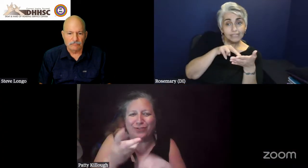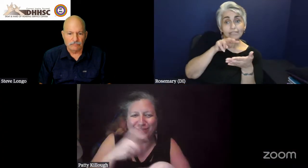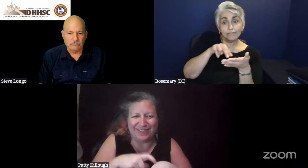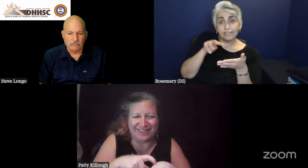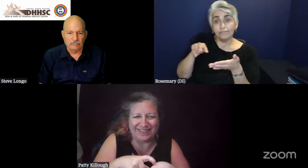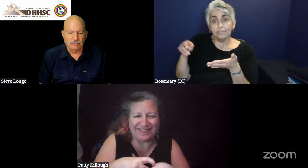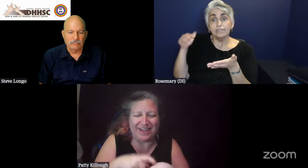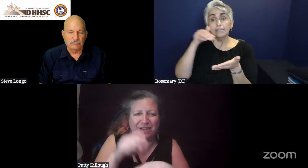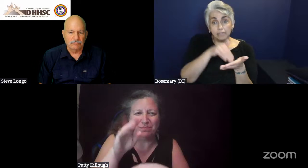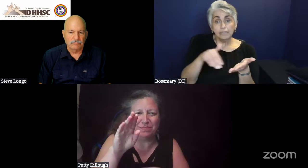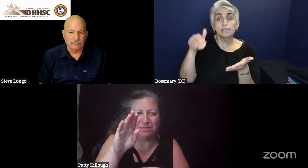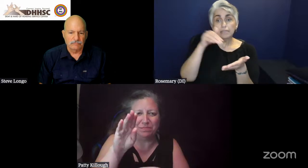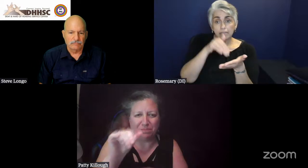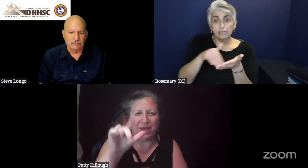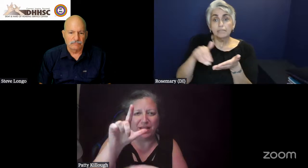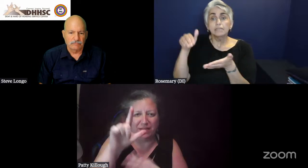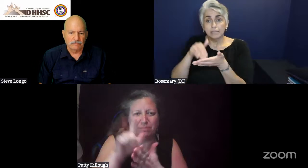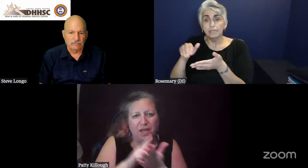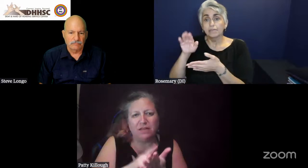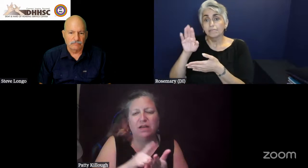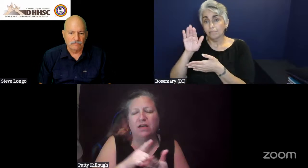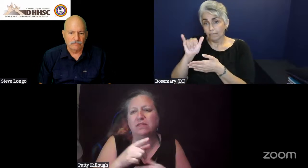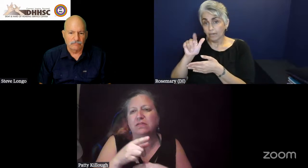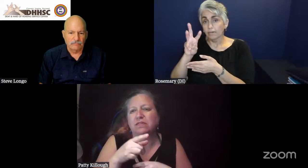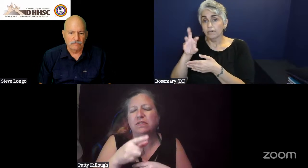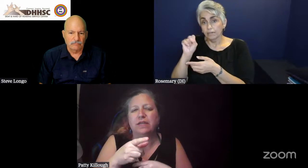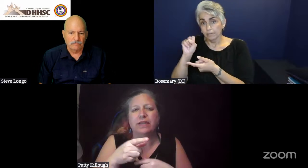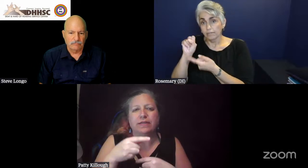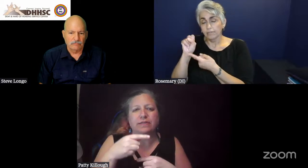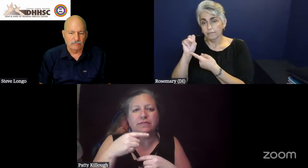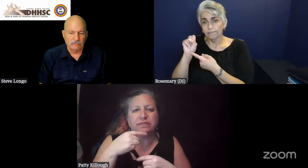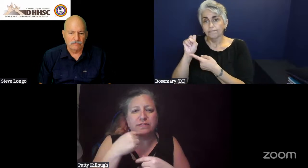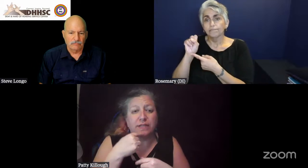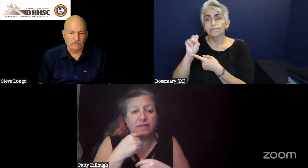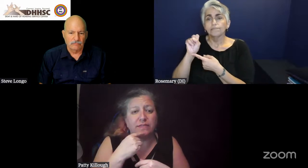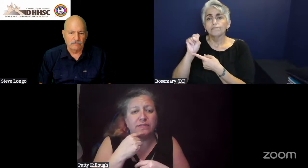I just read them, Patty says, the bylaws again.